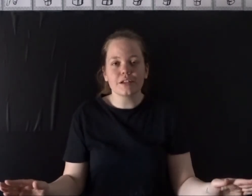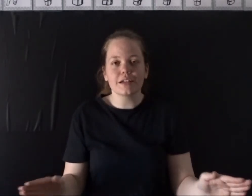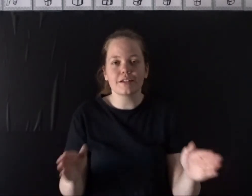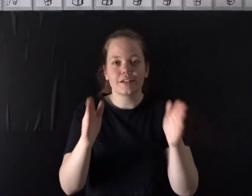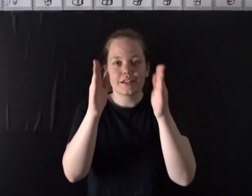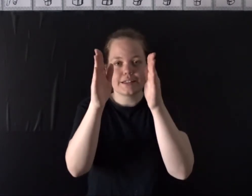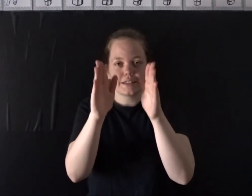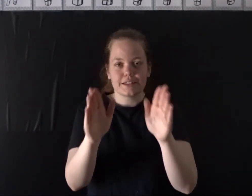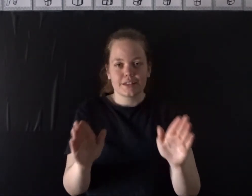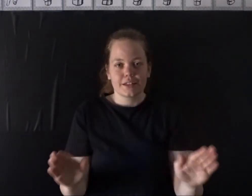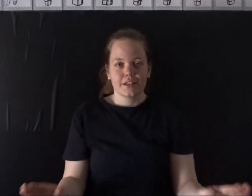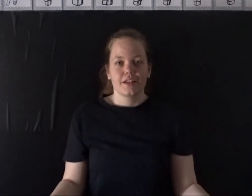it.